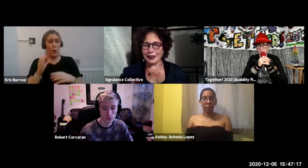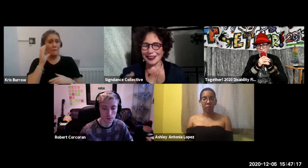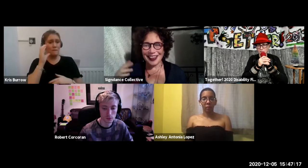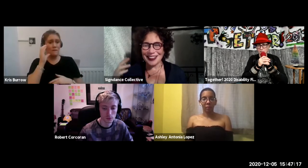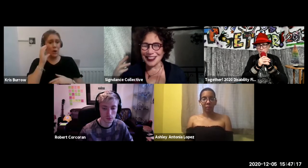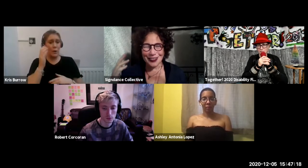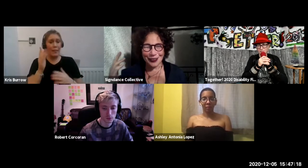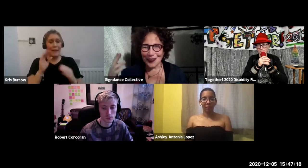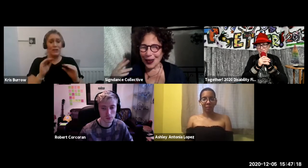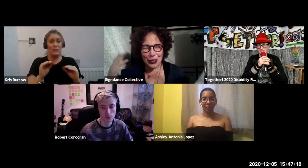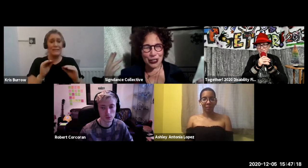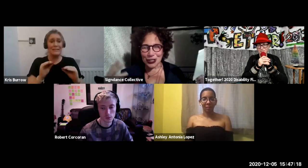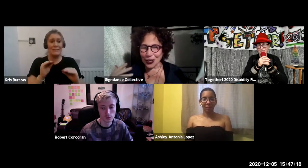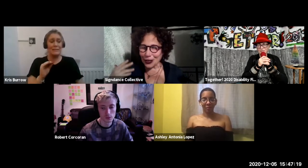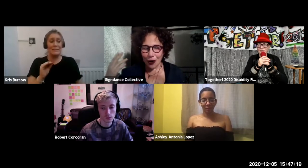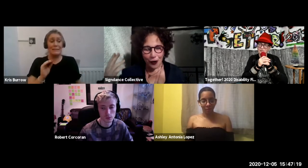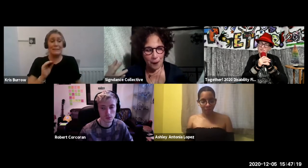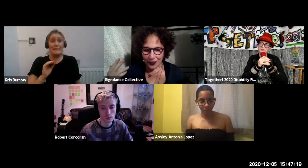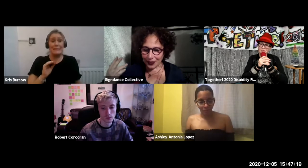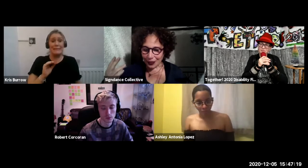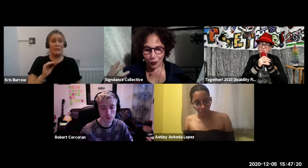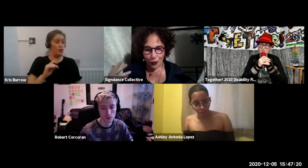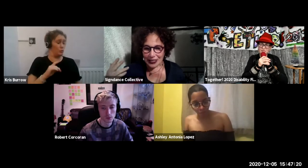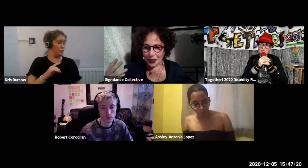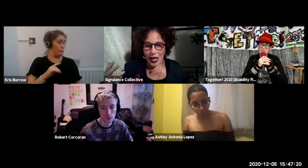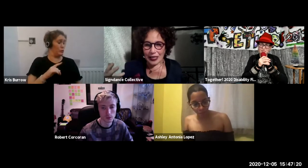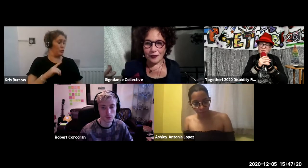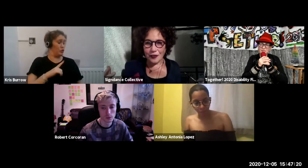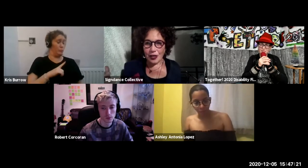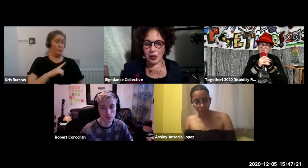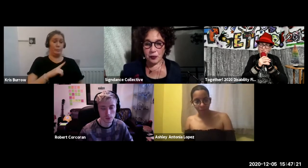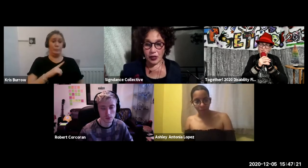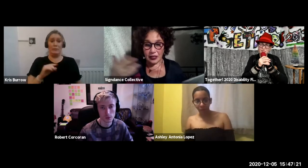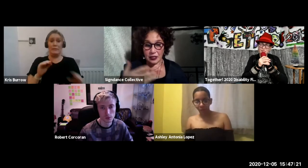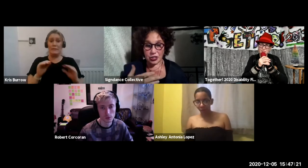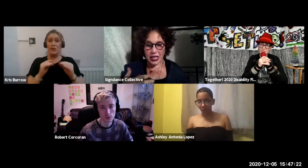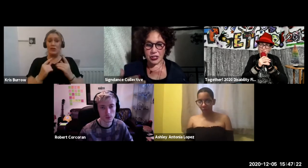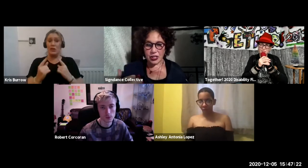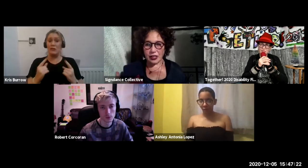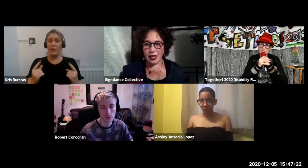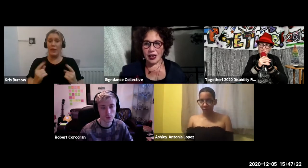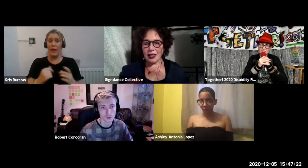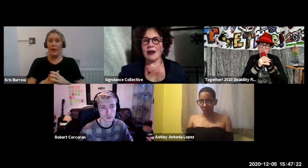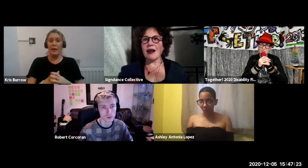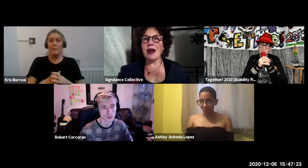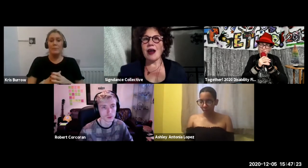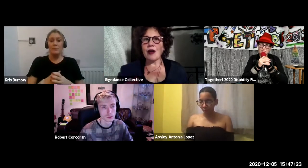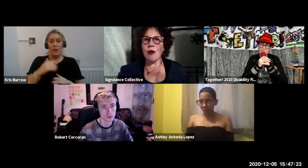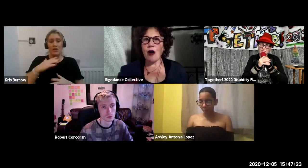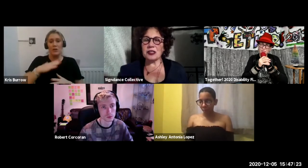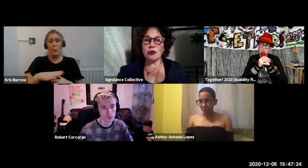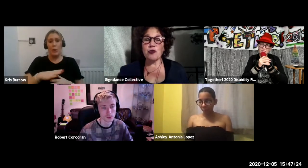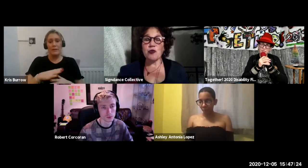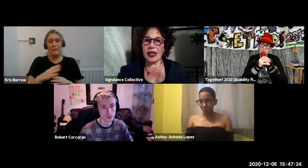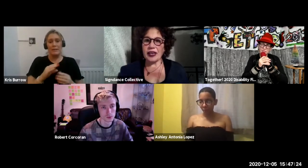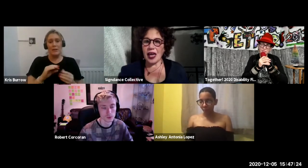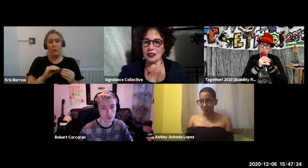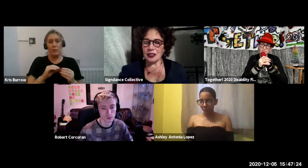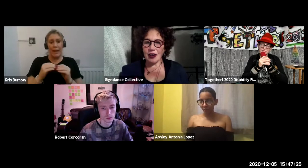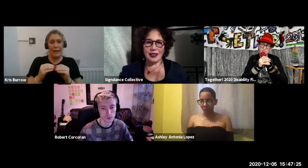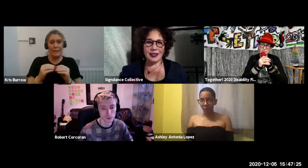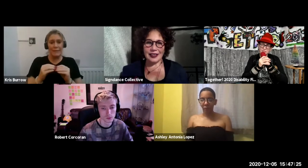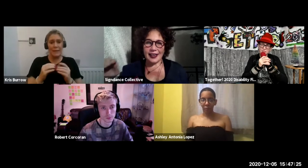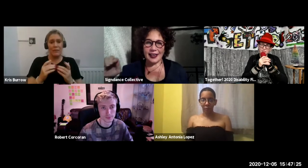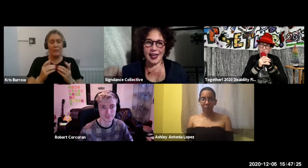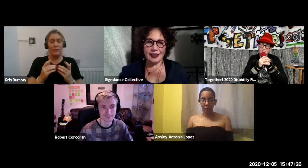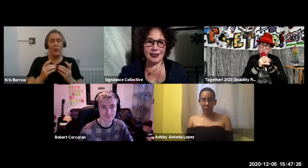dance. We just started talking about crazy ways of people interchanging, and I thought Rob is a great editor